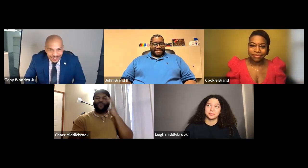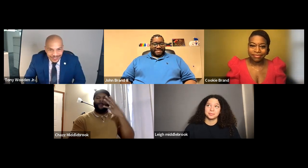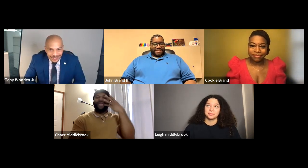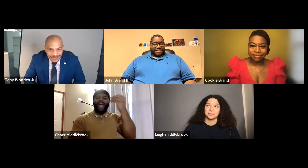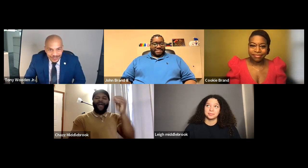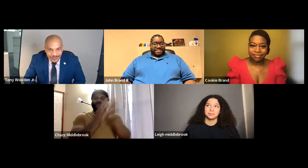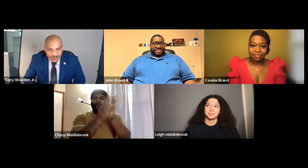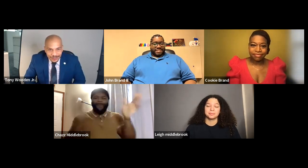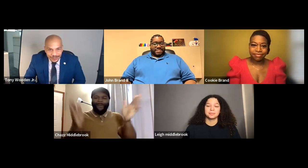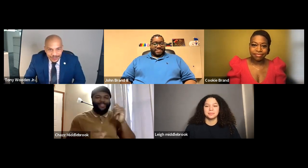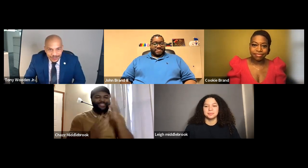to say something?